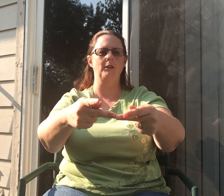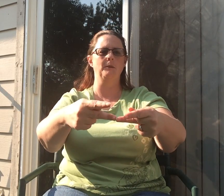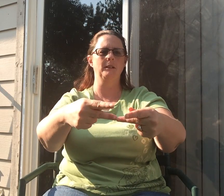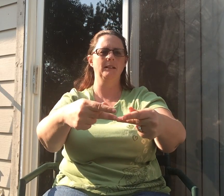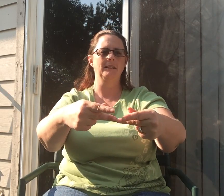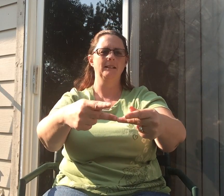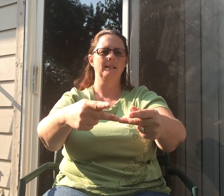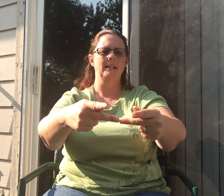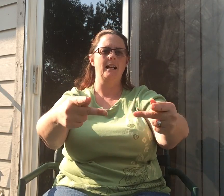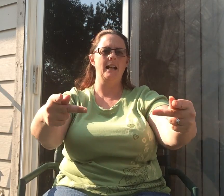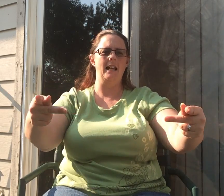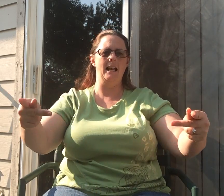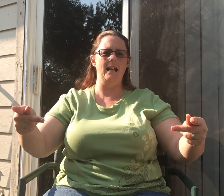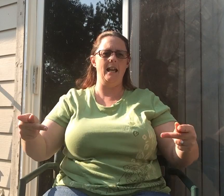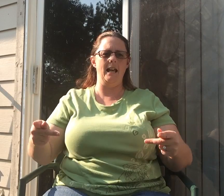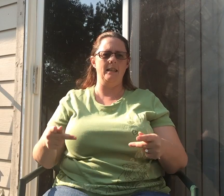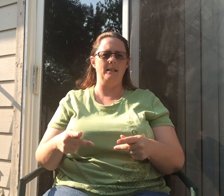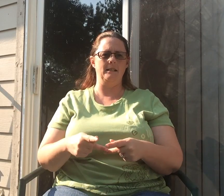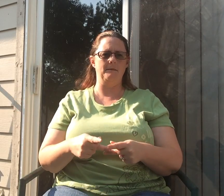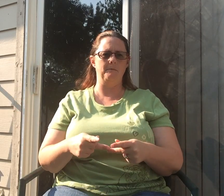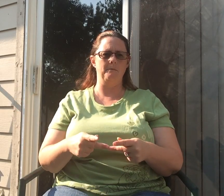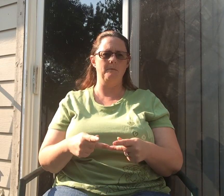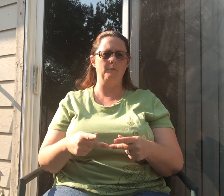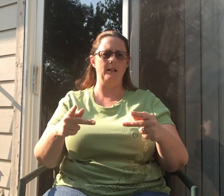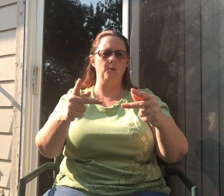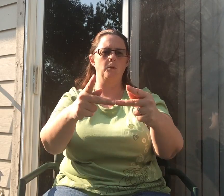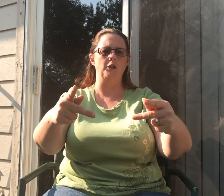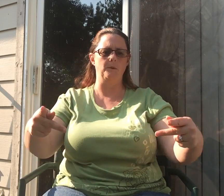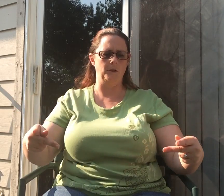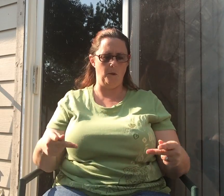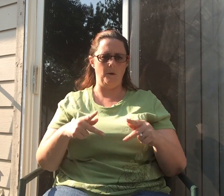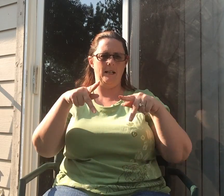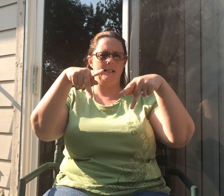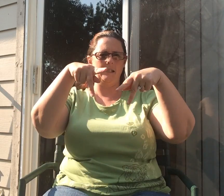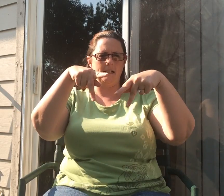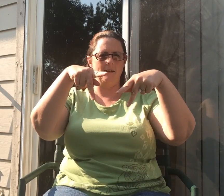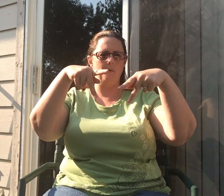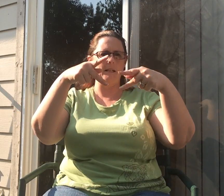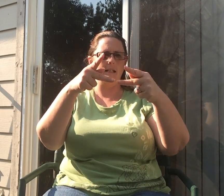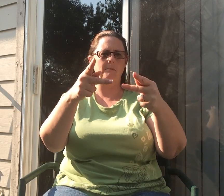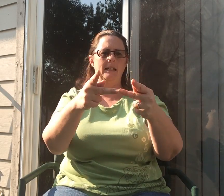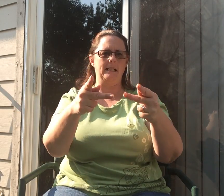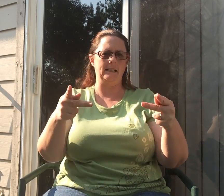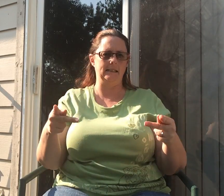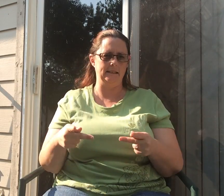you. And then bring it towards you. So it's the sign for P's, places.